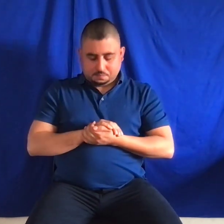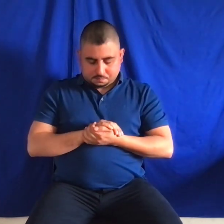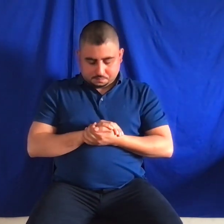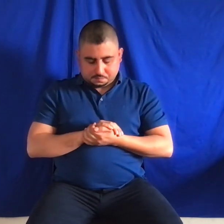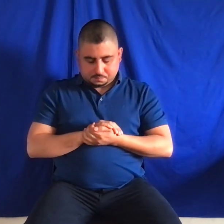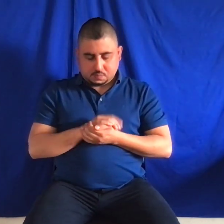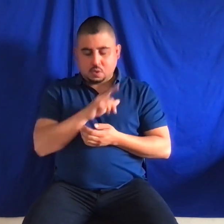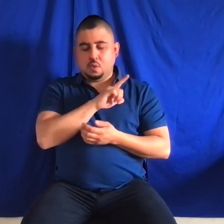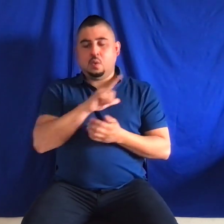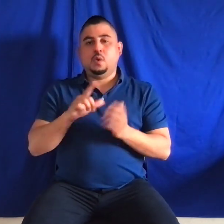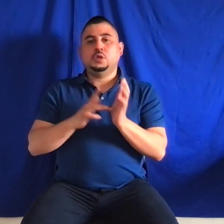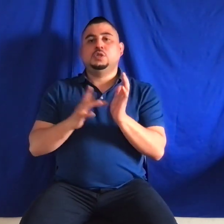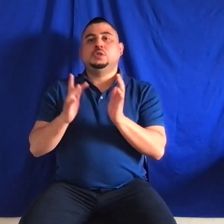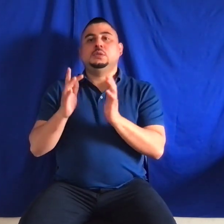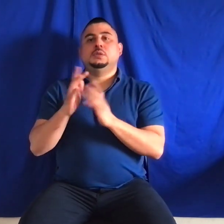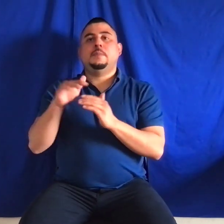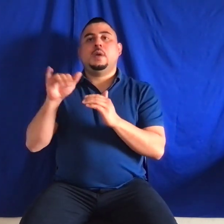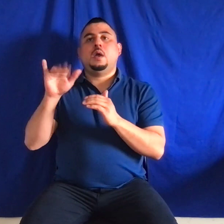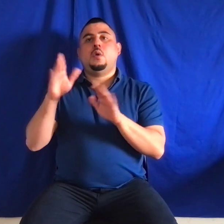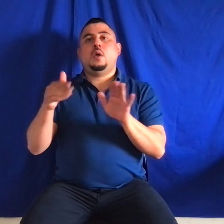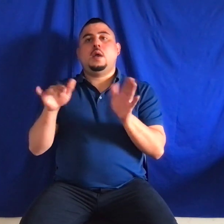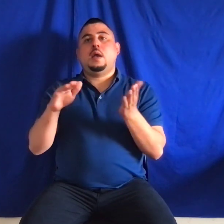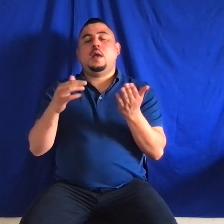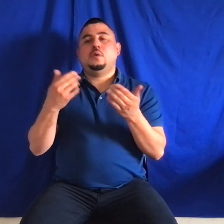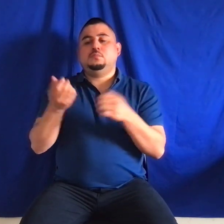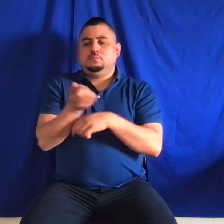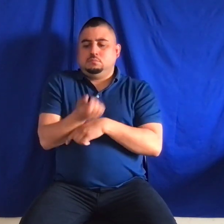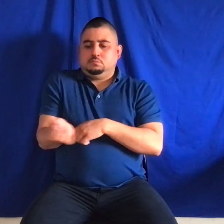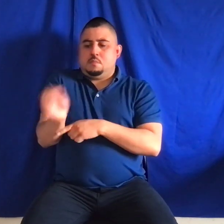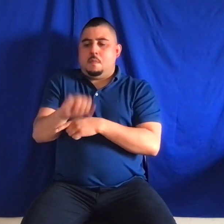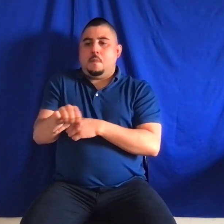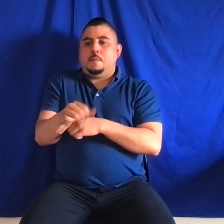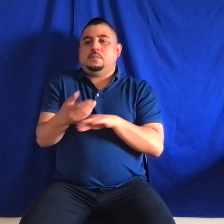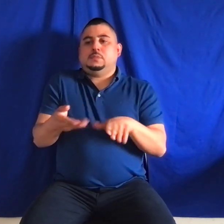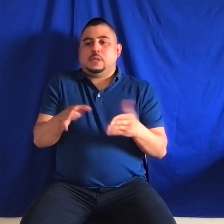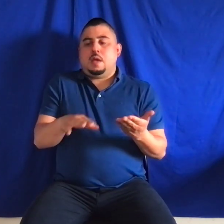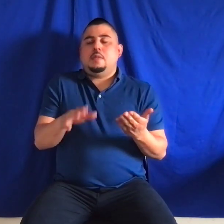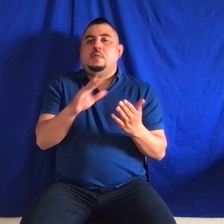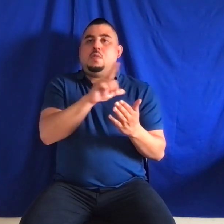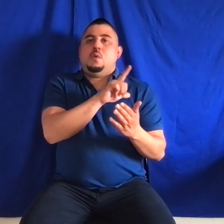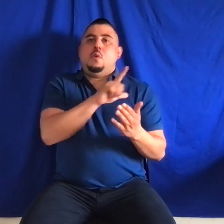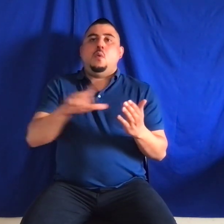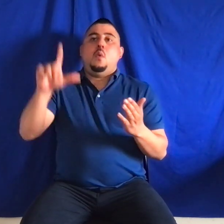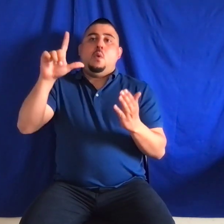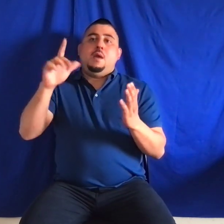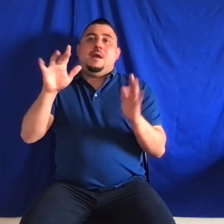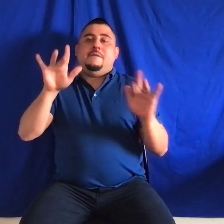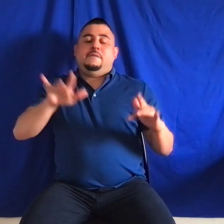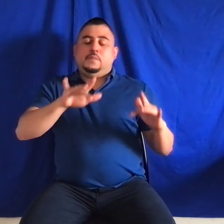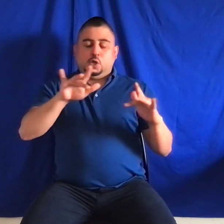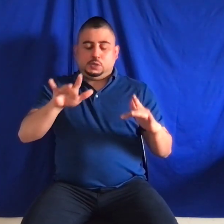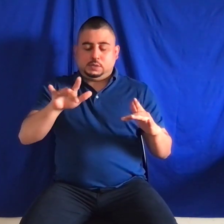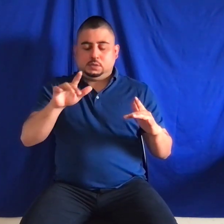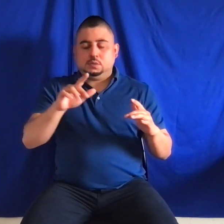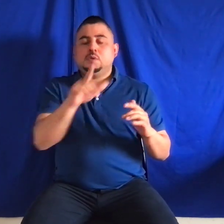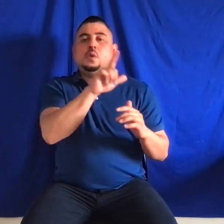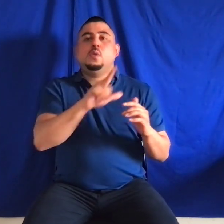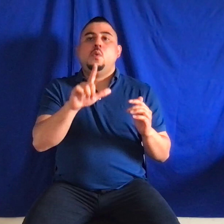Lord Jesus, by your death you conquered death. Lord, have mercy. Lord, have mercy. Lord Jesus, by